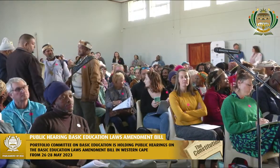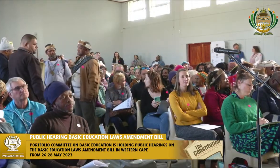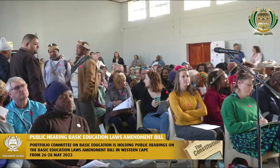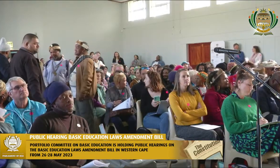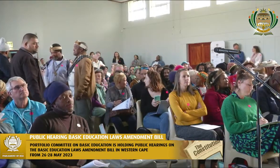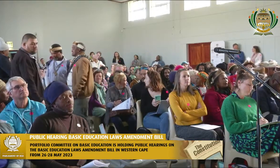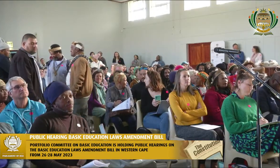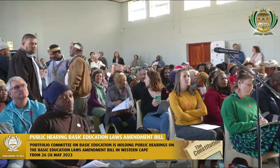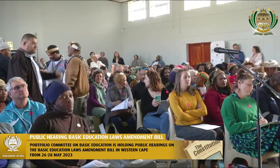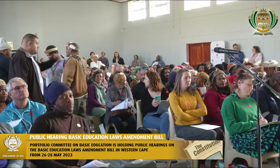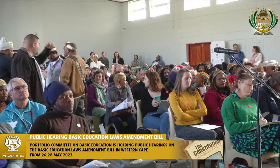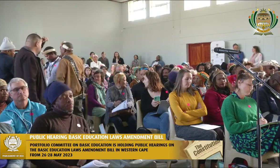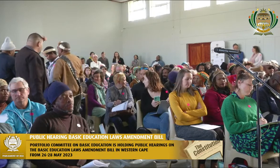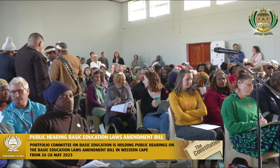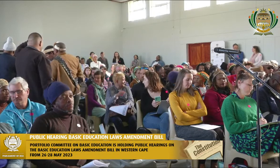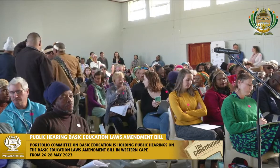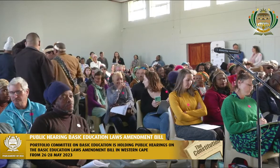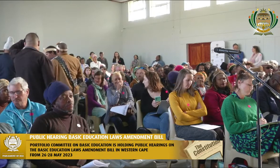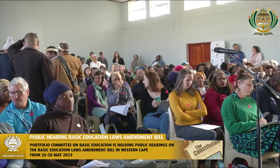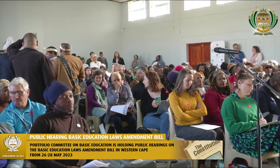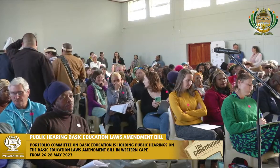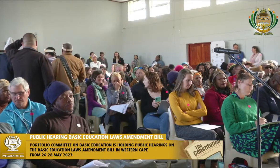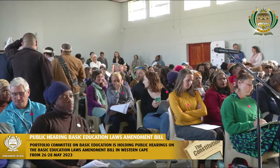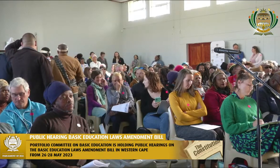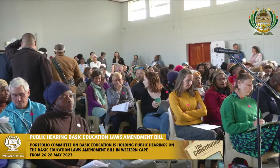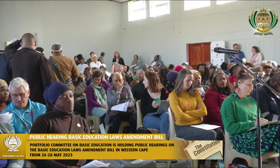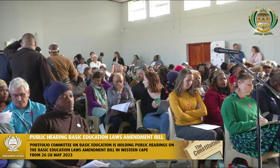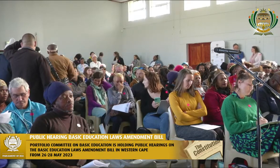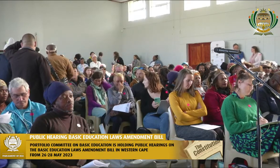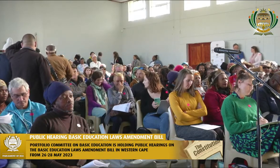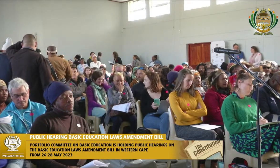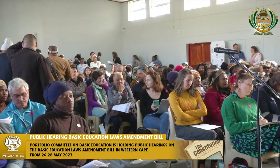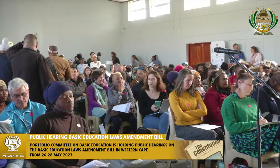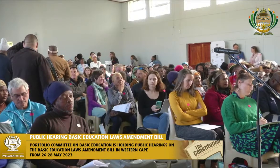You guys must help us there. Thank you.